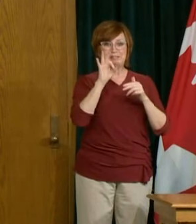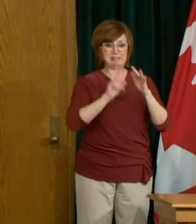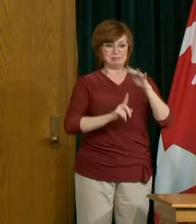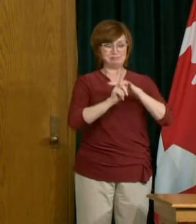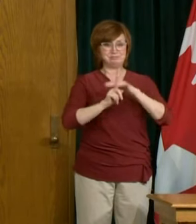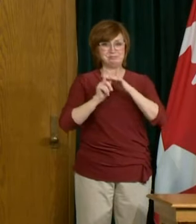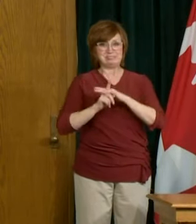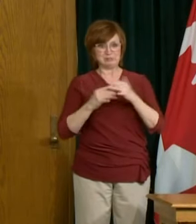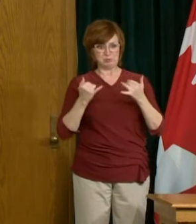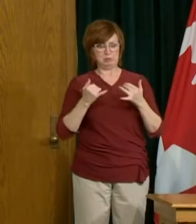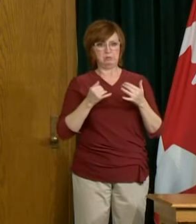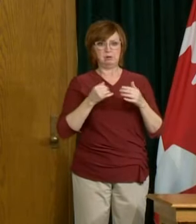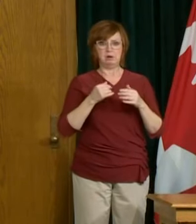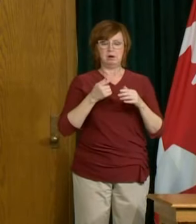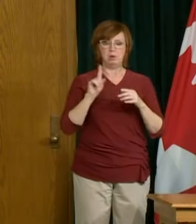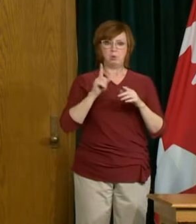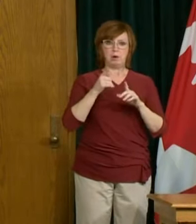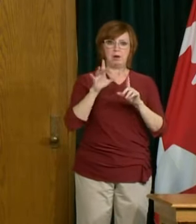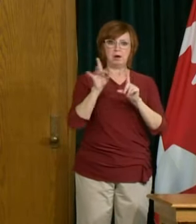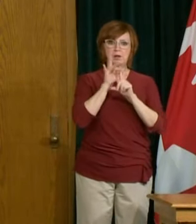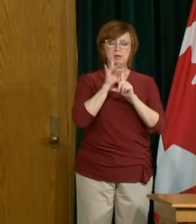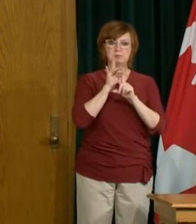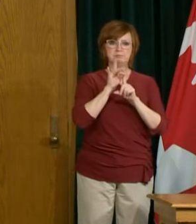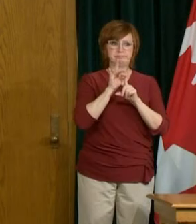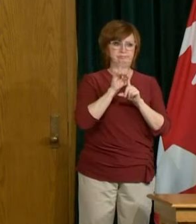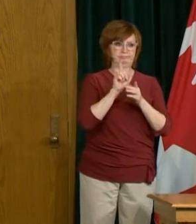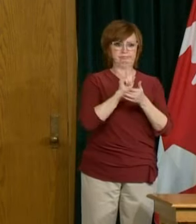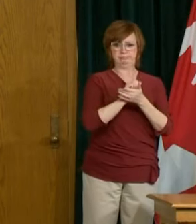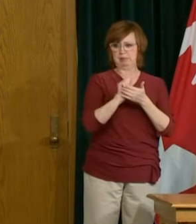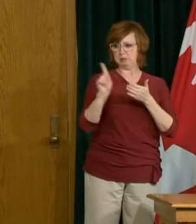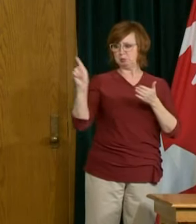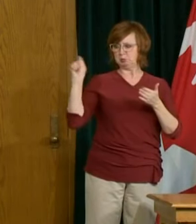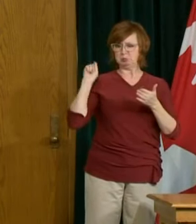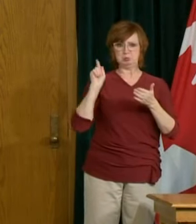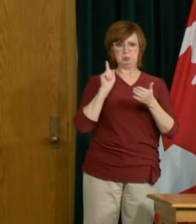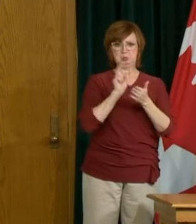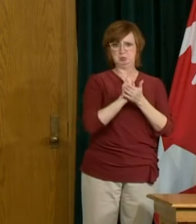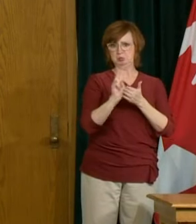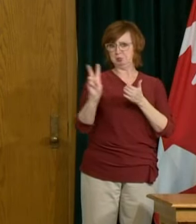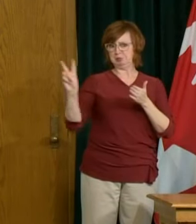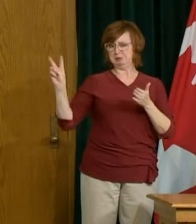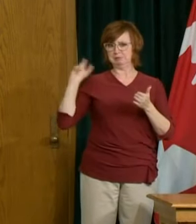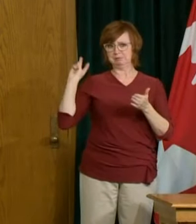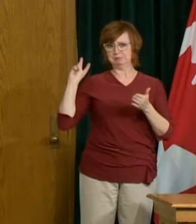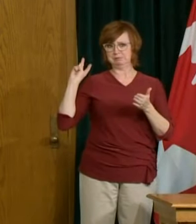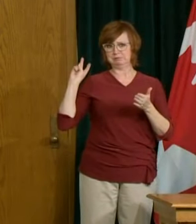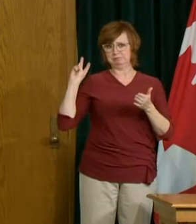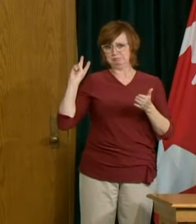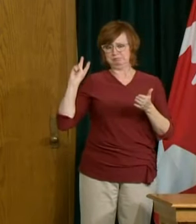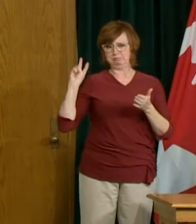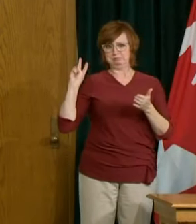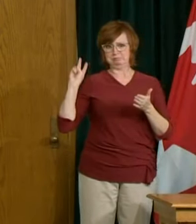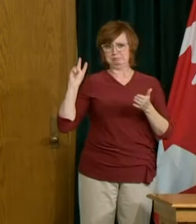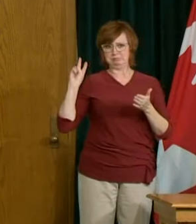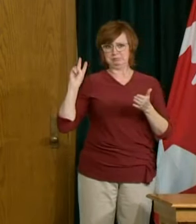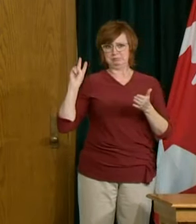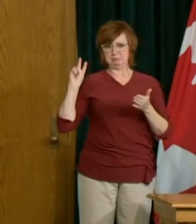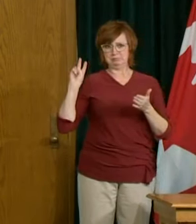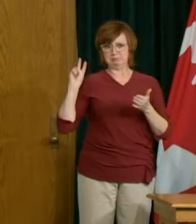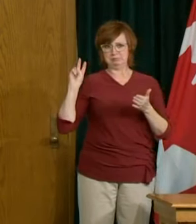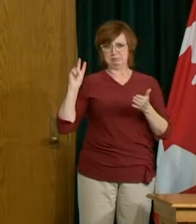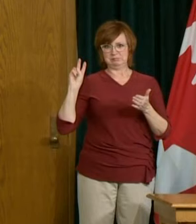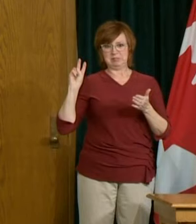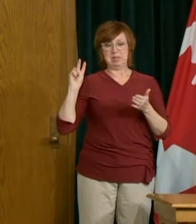that we watch for every day show what is happening 1 or 2 weeks ago. So any interventions you put in today, we hope will show